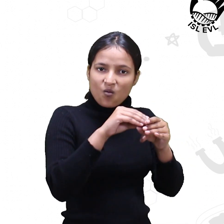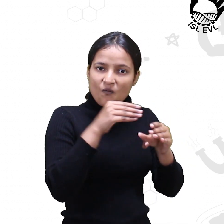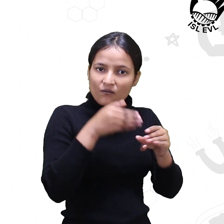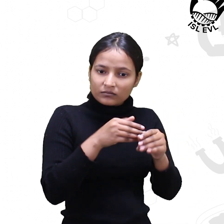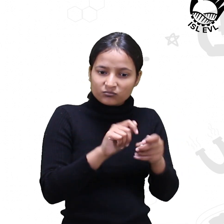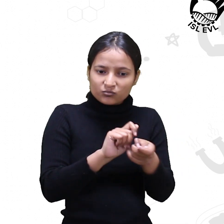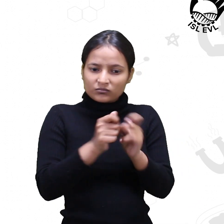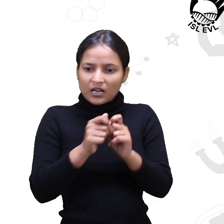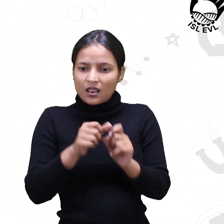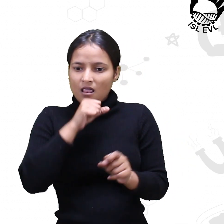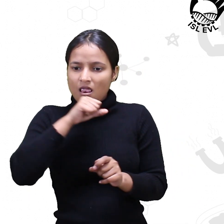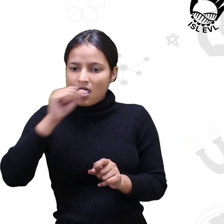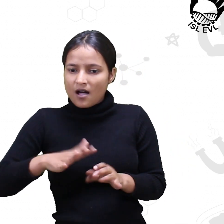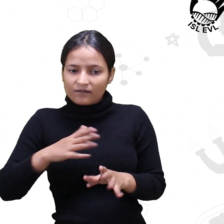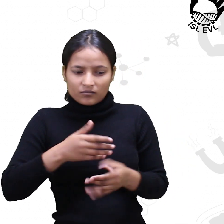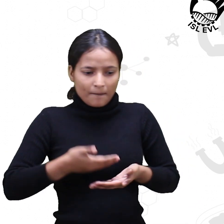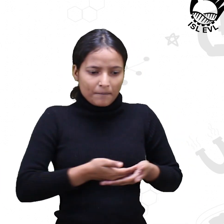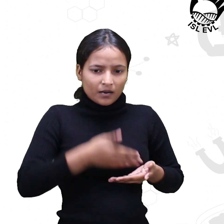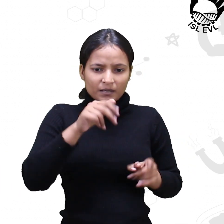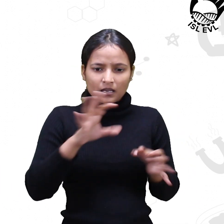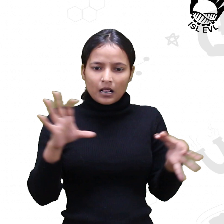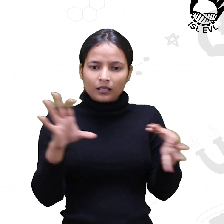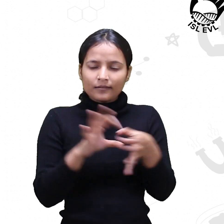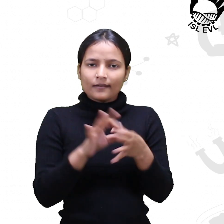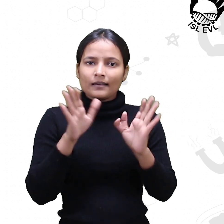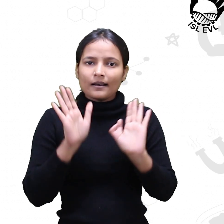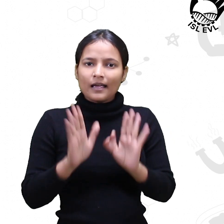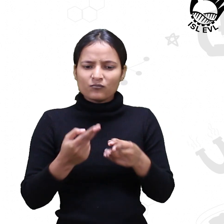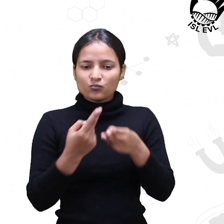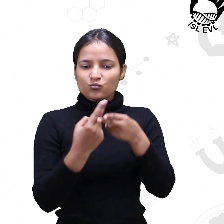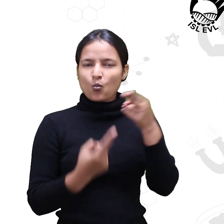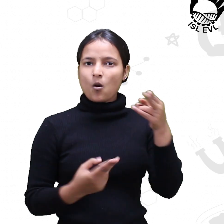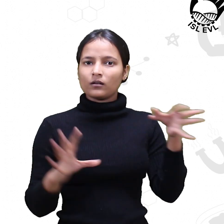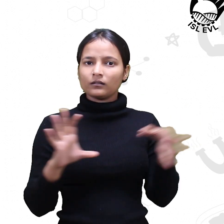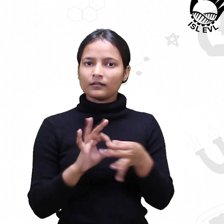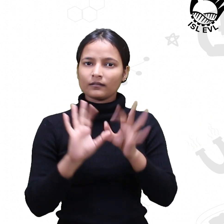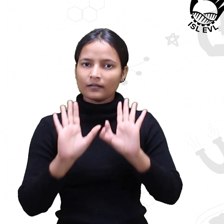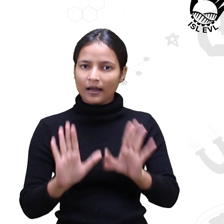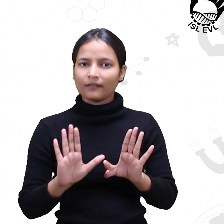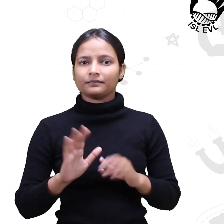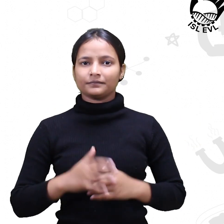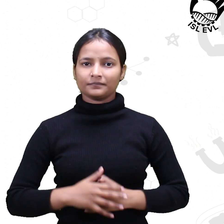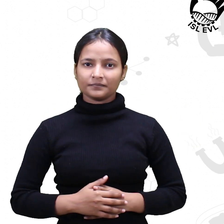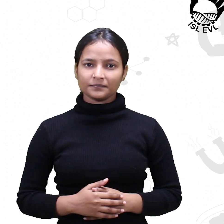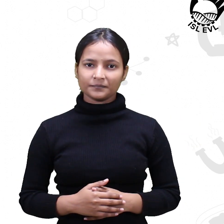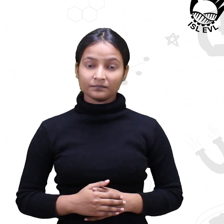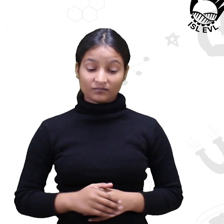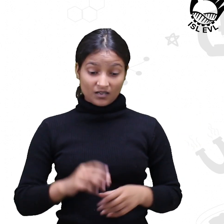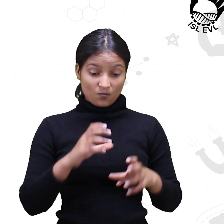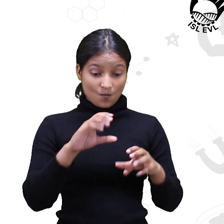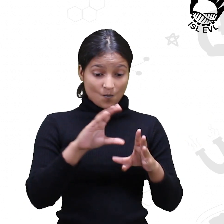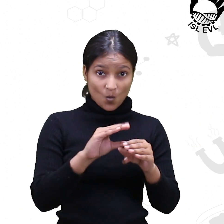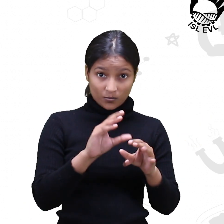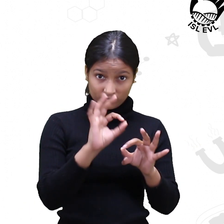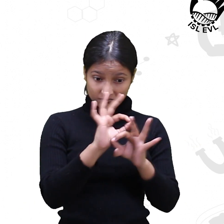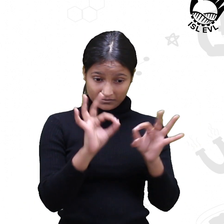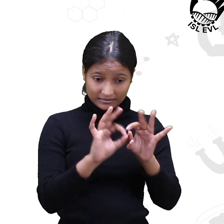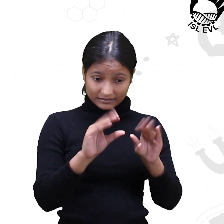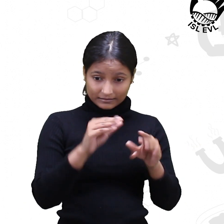we chased that hypothesis, and because I know how cartilage to bone formation happens, I attacked